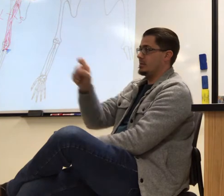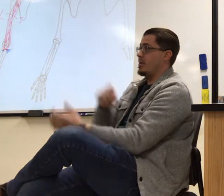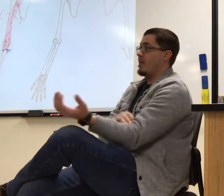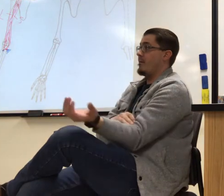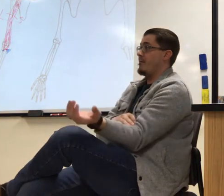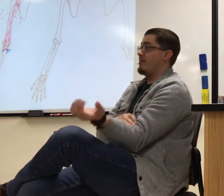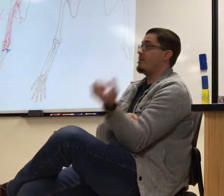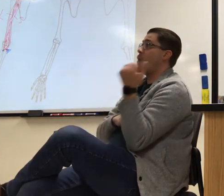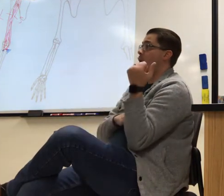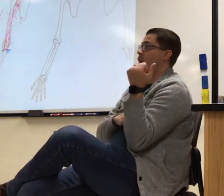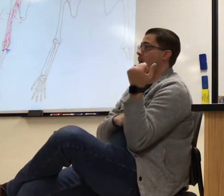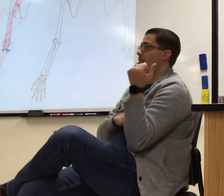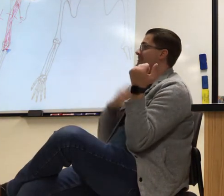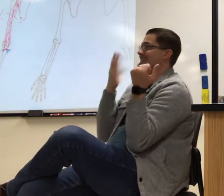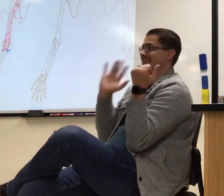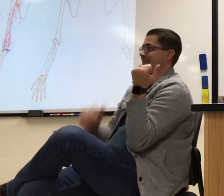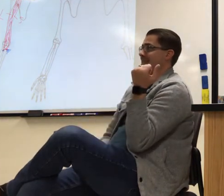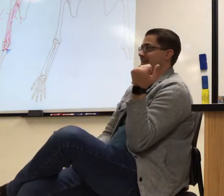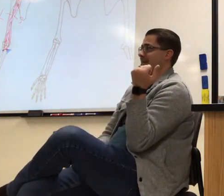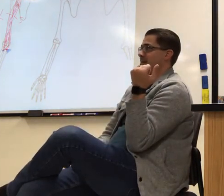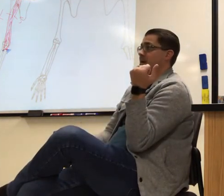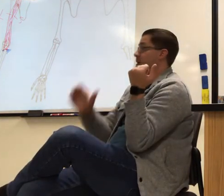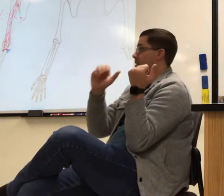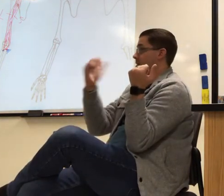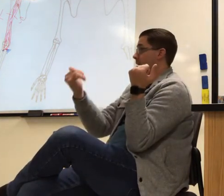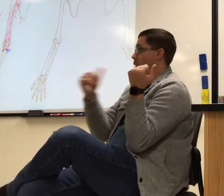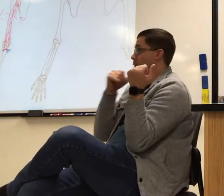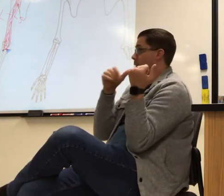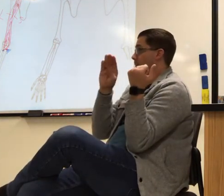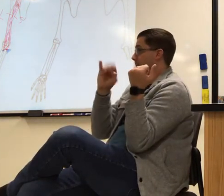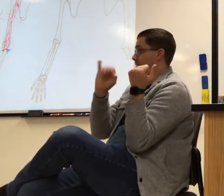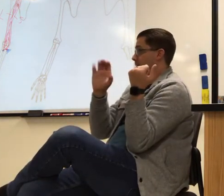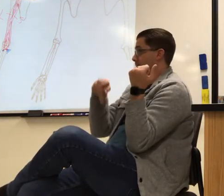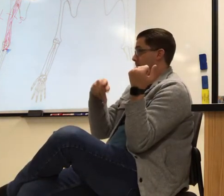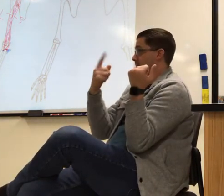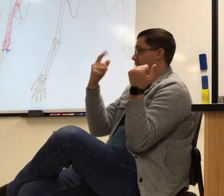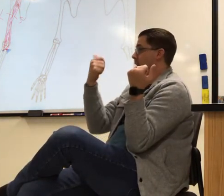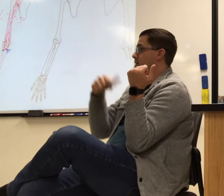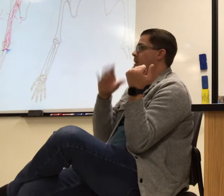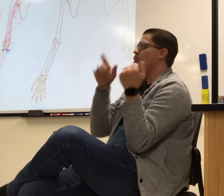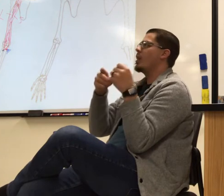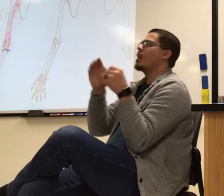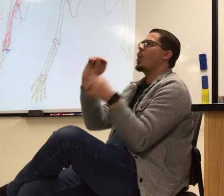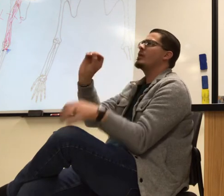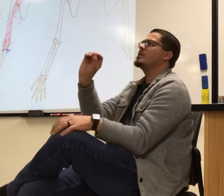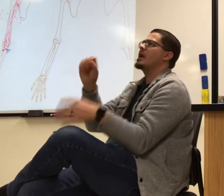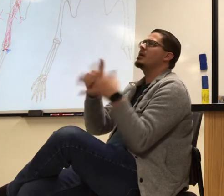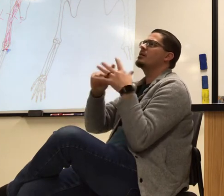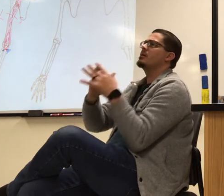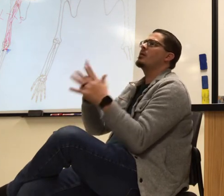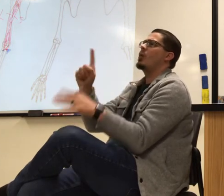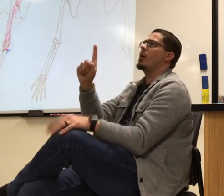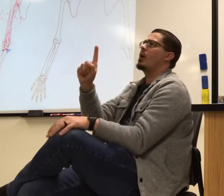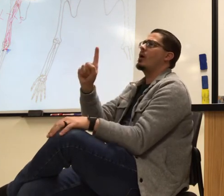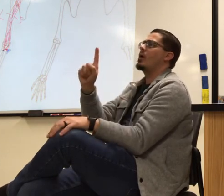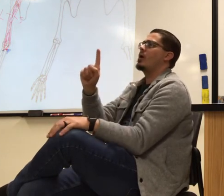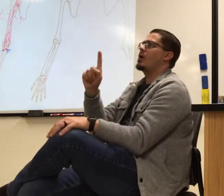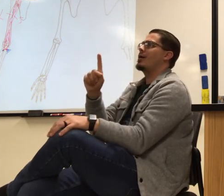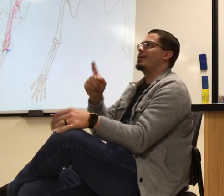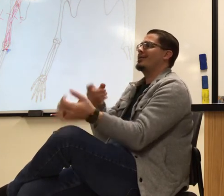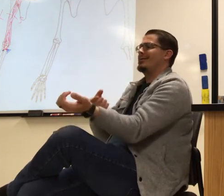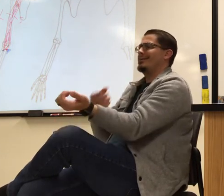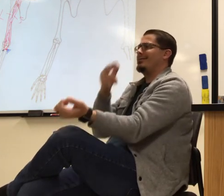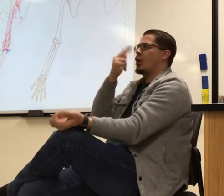forearm, does nothing else. And basically, it's going to originate kind of shaft of